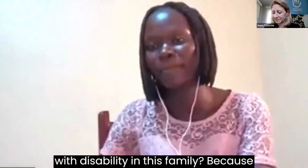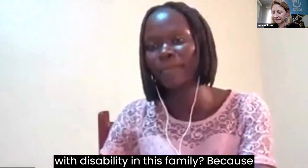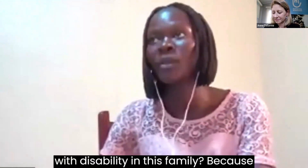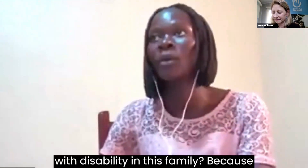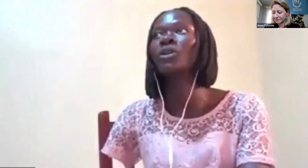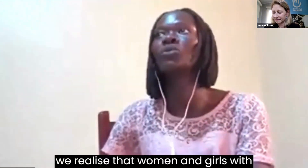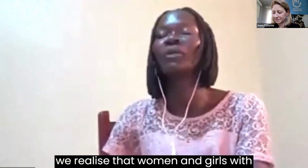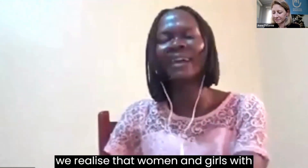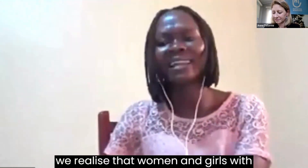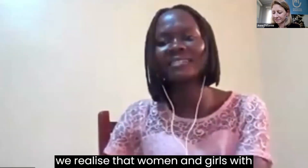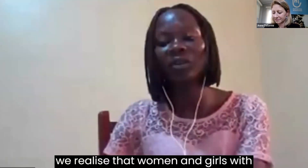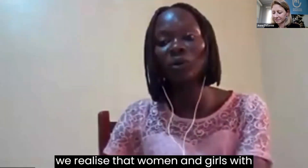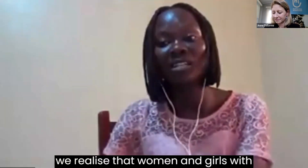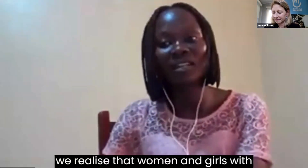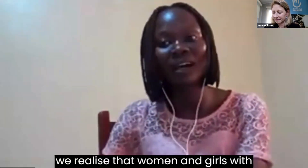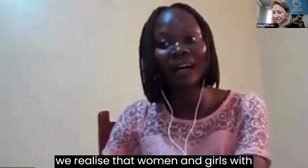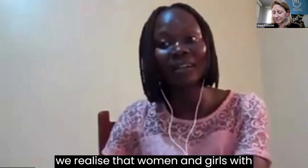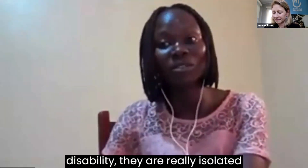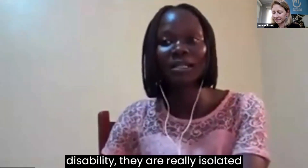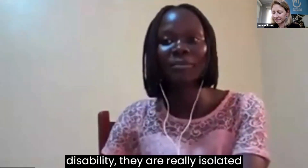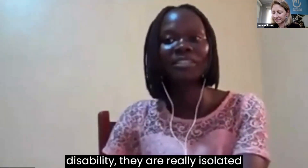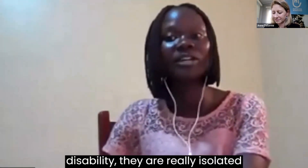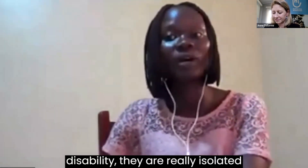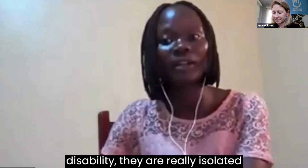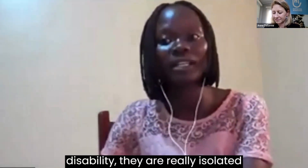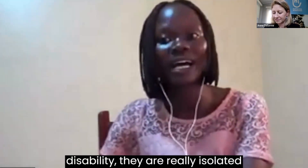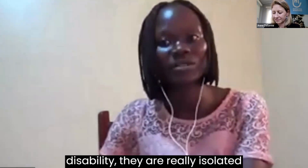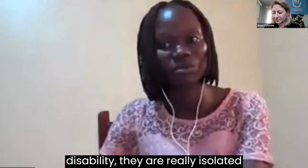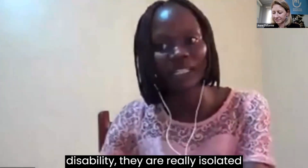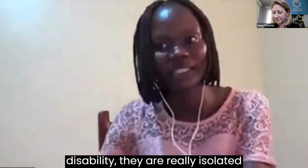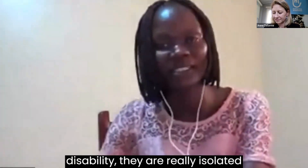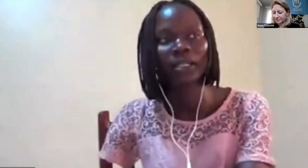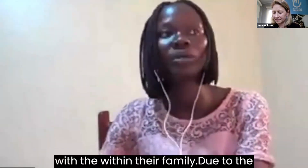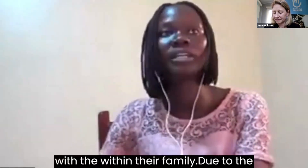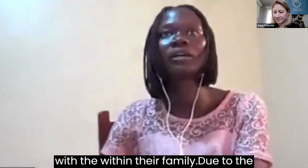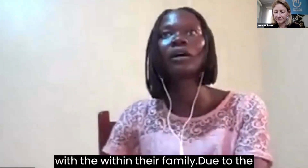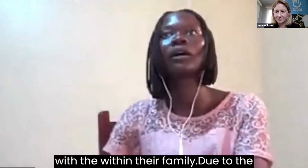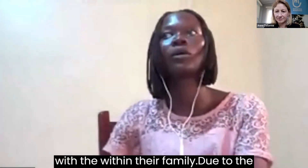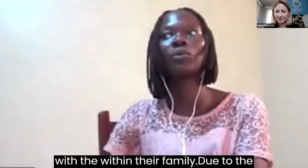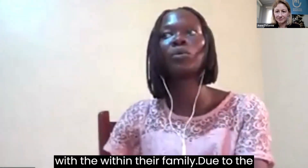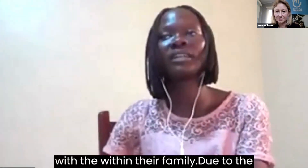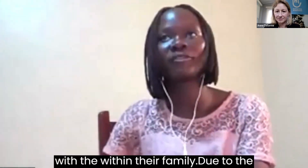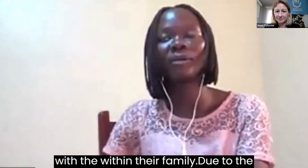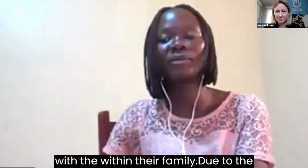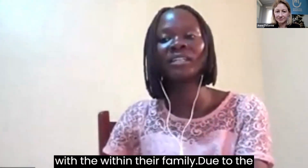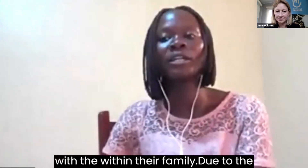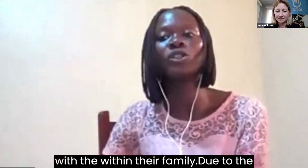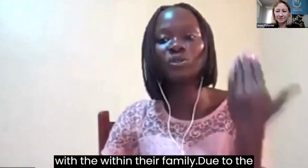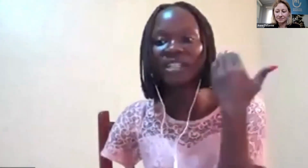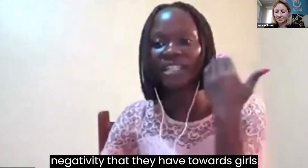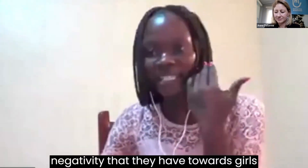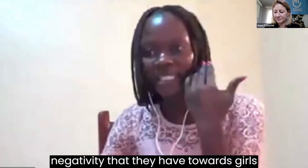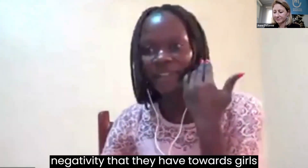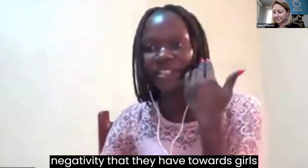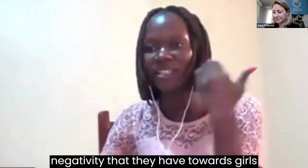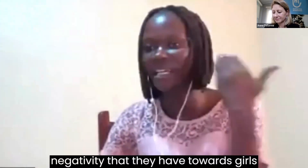family, because we realize that women and girls with disability, they are really isolated with their family due to